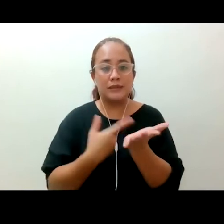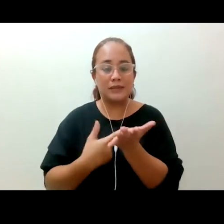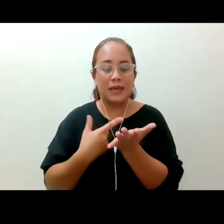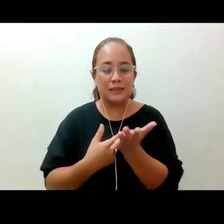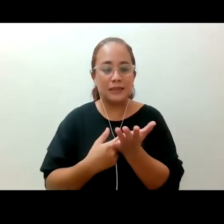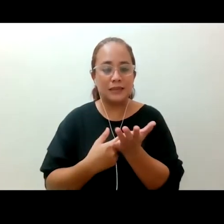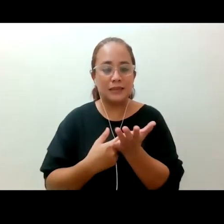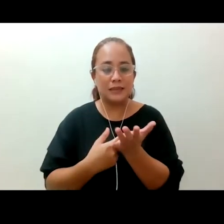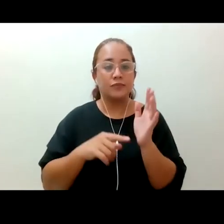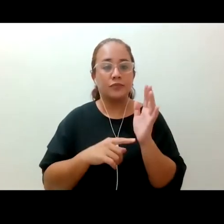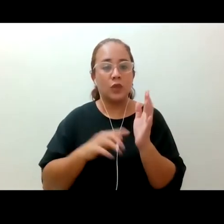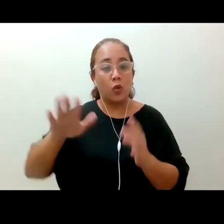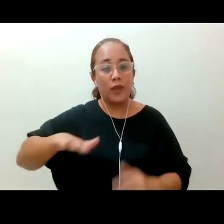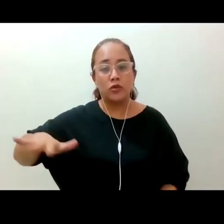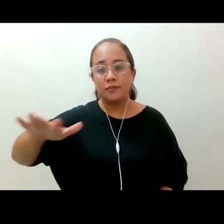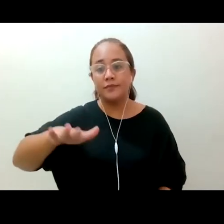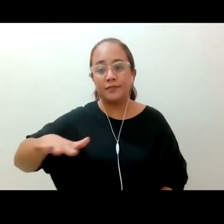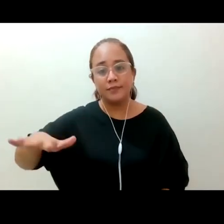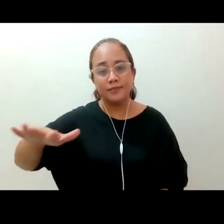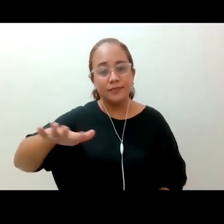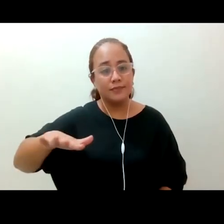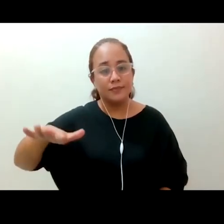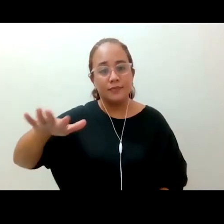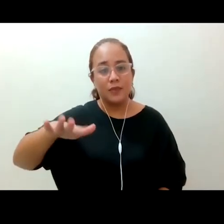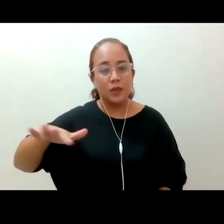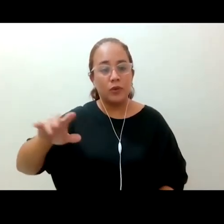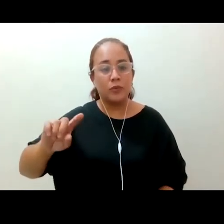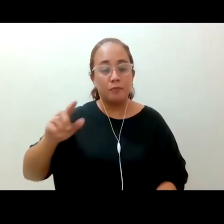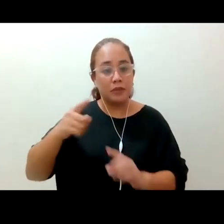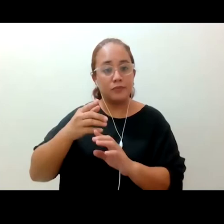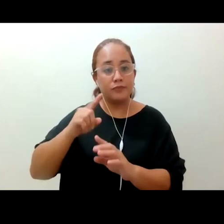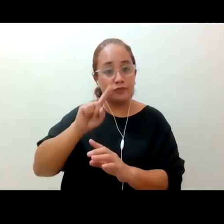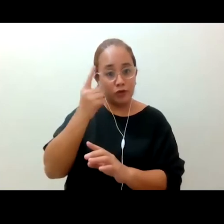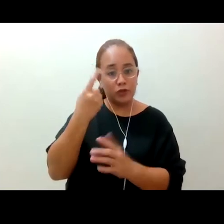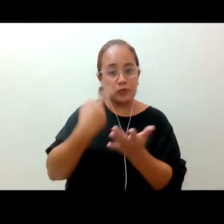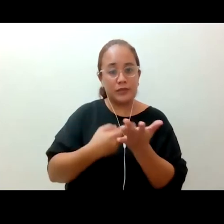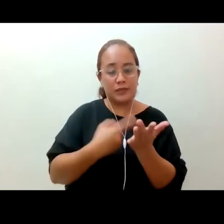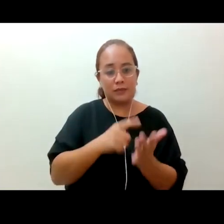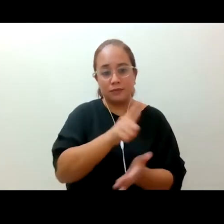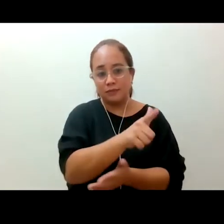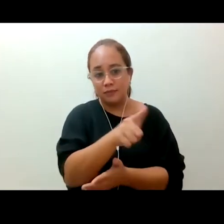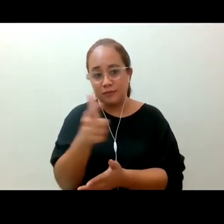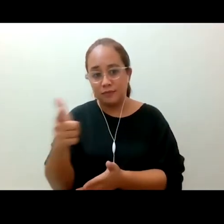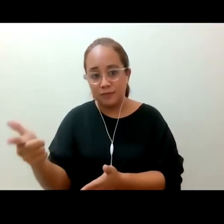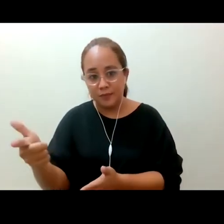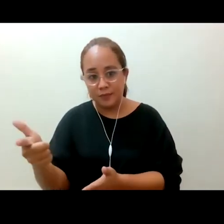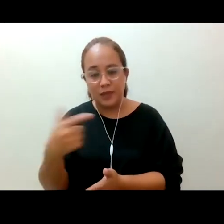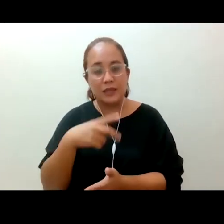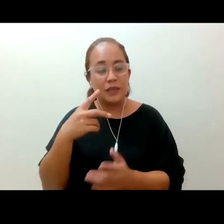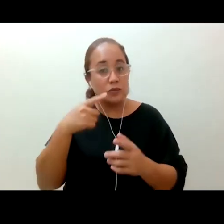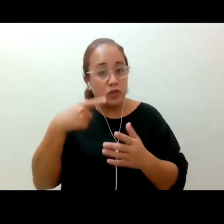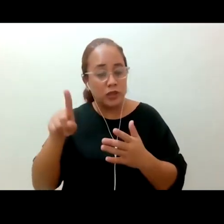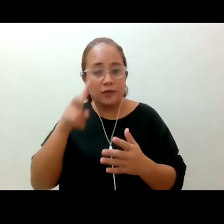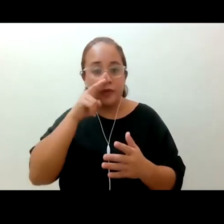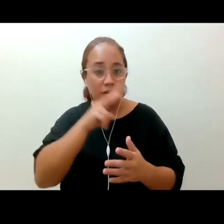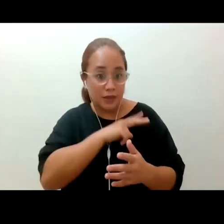is location. And we'll first talk about the ordering, and then we'll look at the Vietnamese signs, and